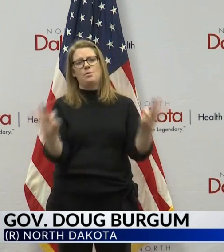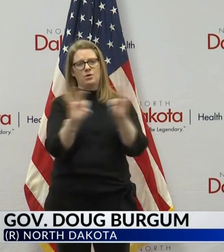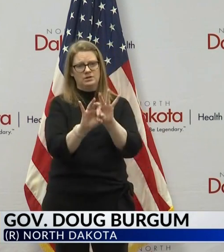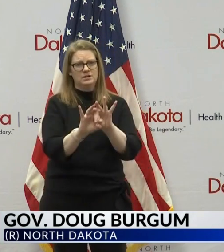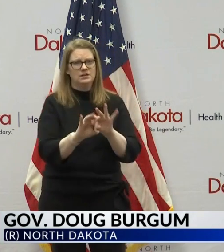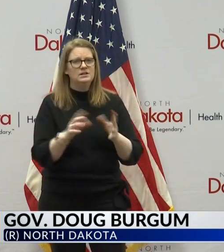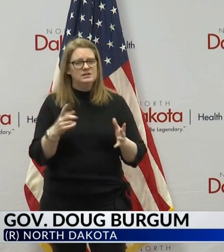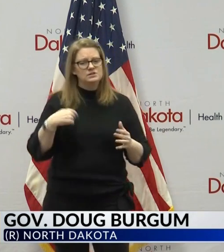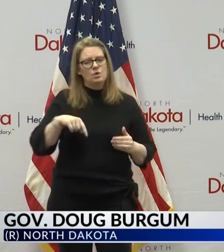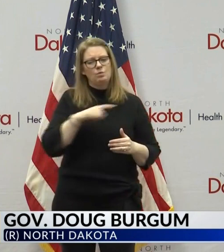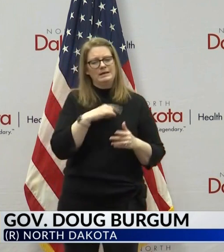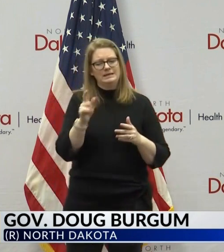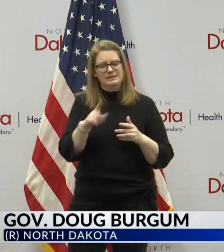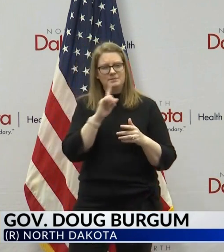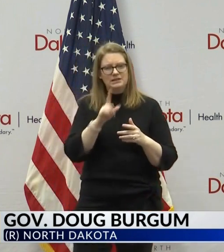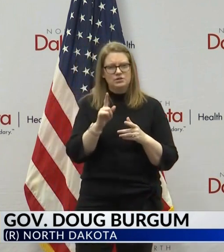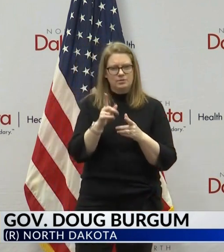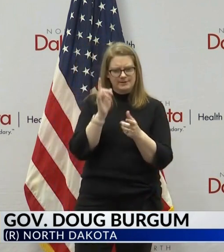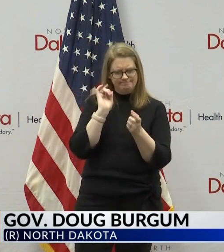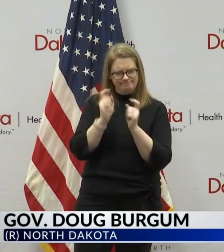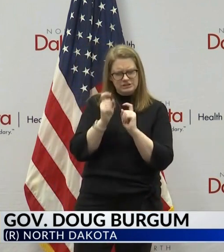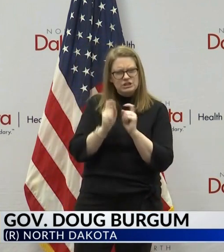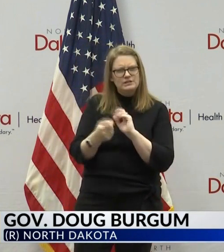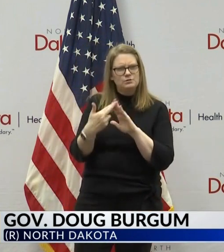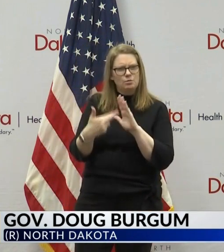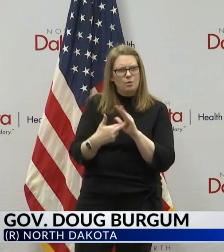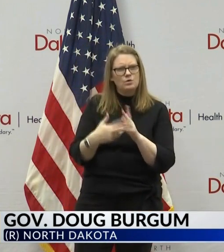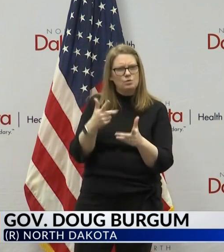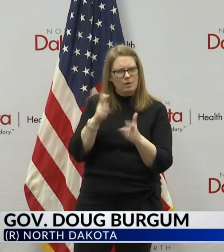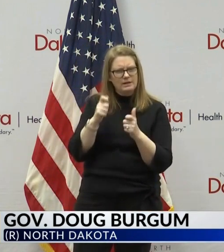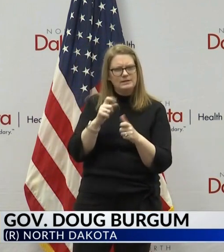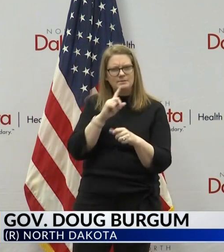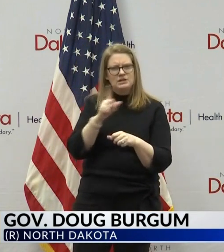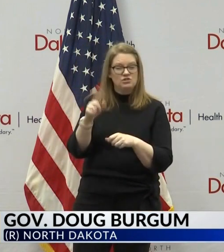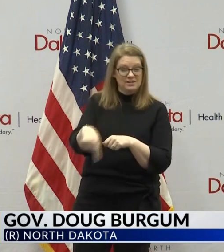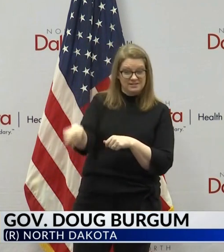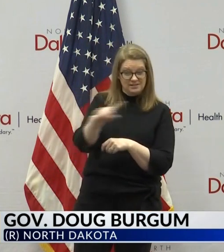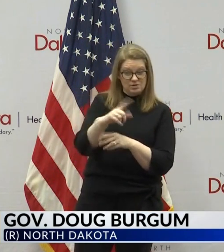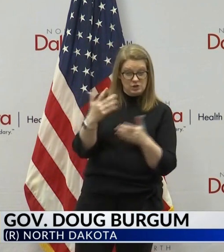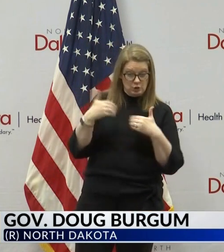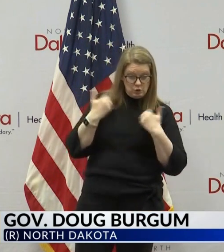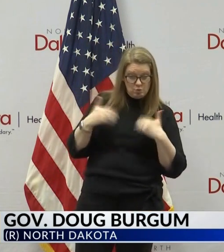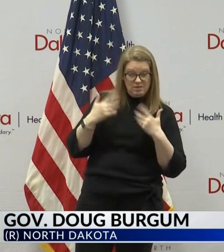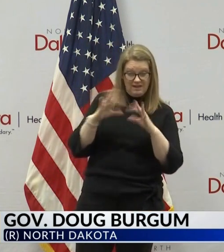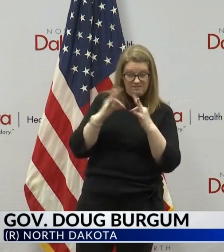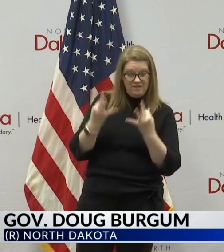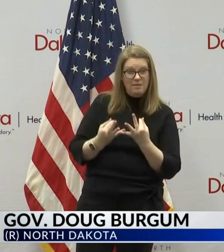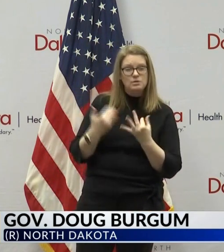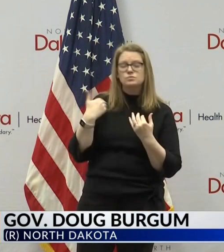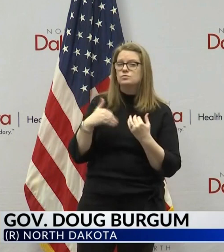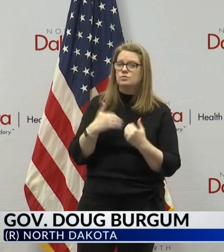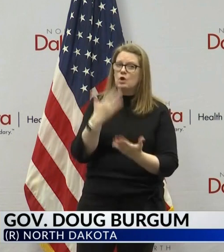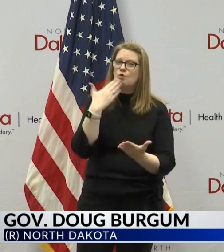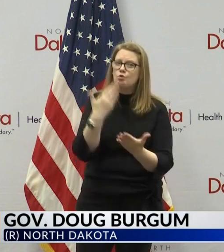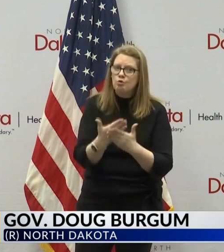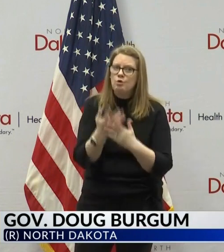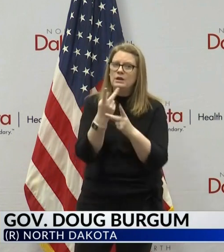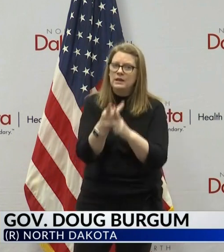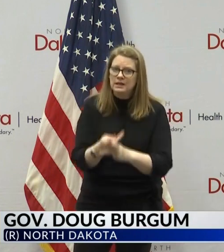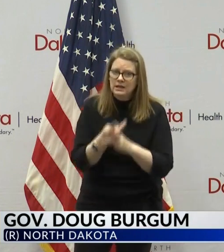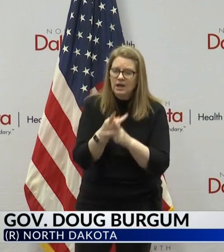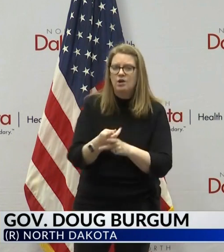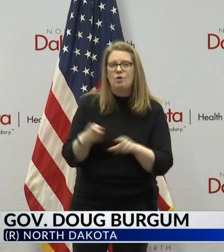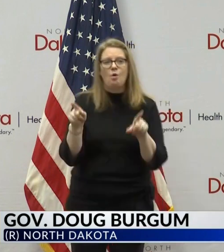made quickly for the safety of youth and families. And we're all committed to ensuring our youth and families receive quality care while also following